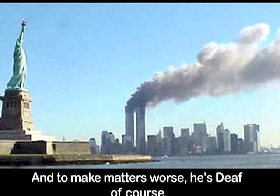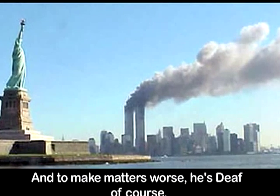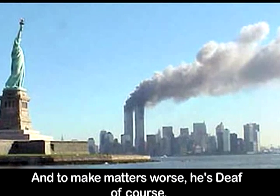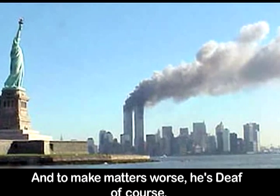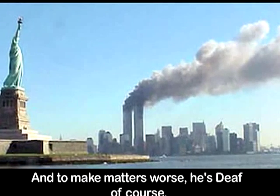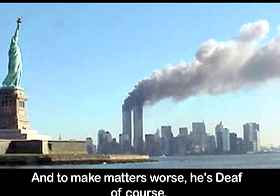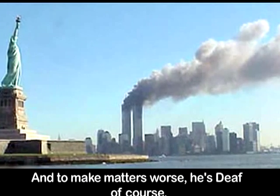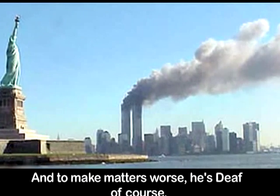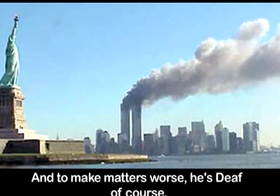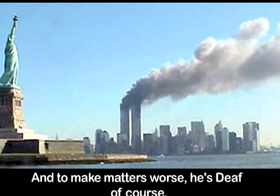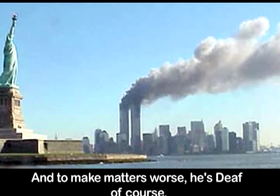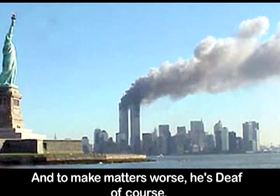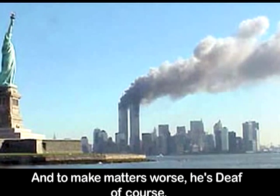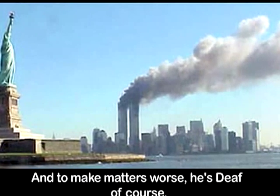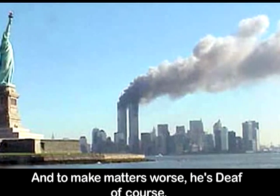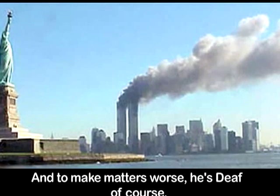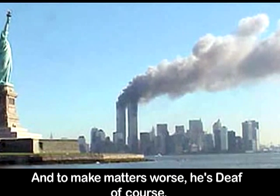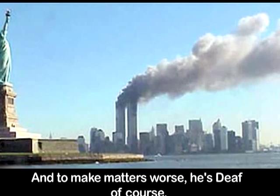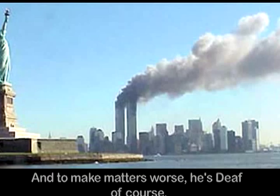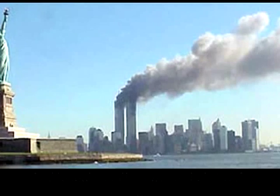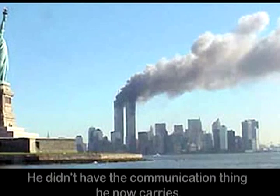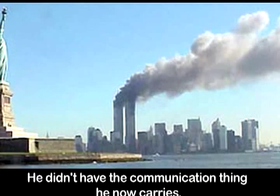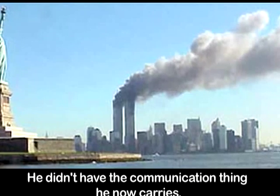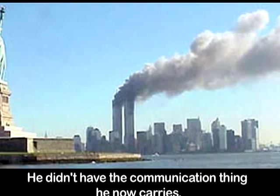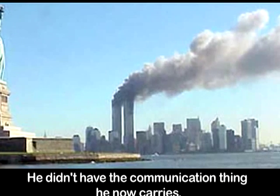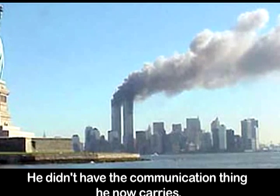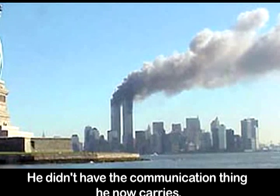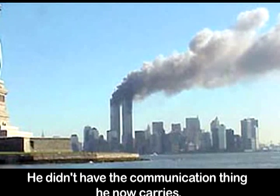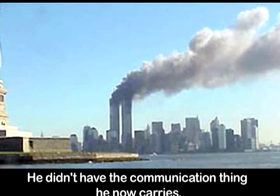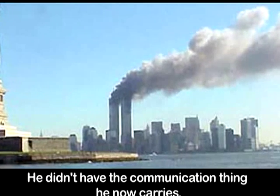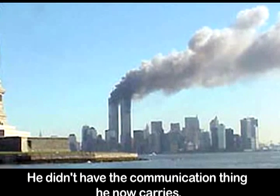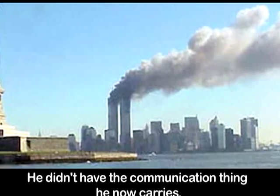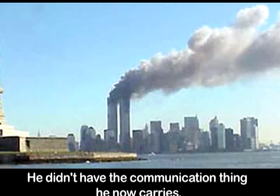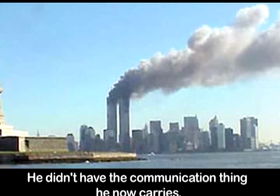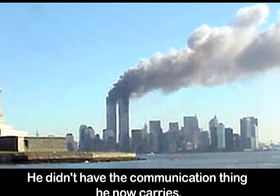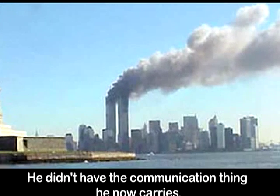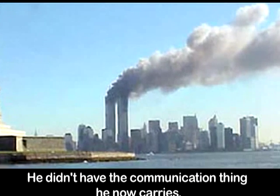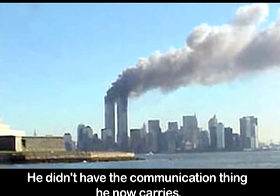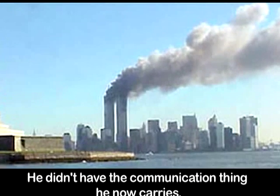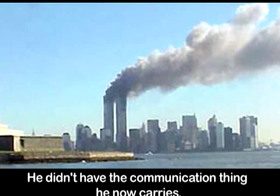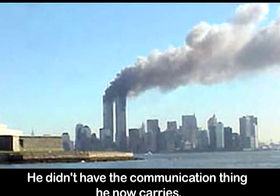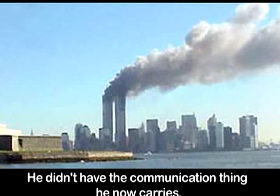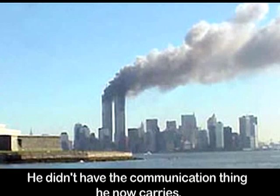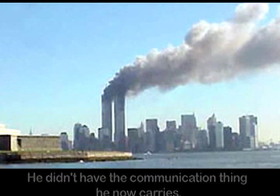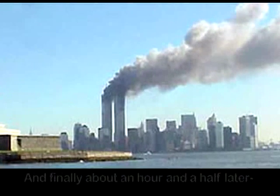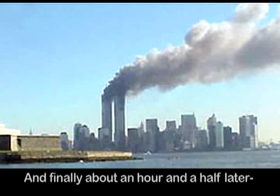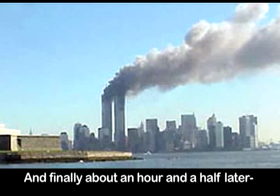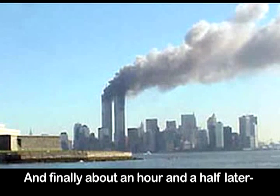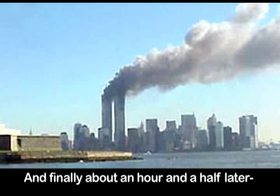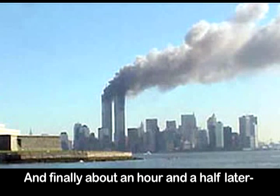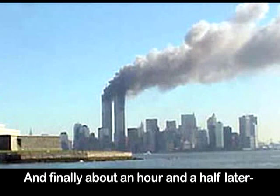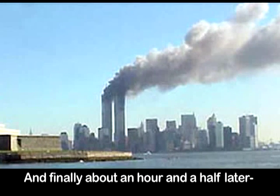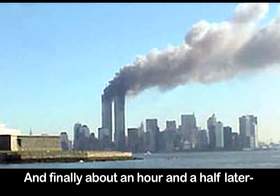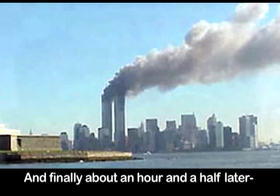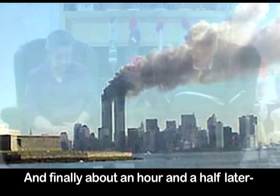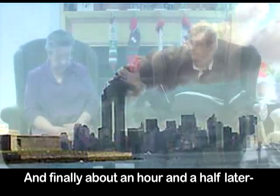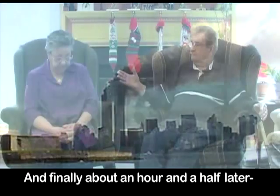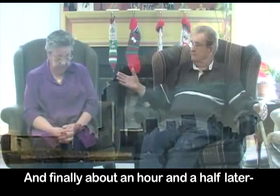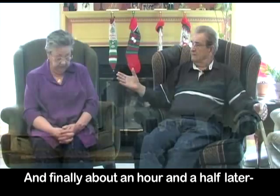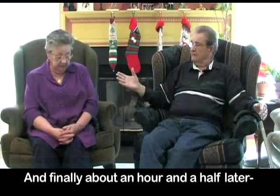it matters worse, he's deaf, of course. He didn't have the communication thing that he now carries. And finally, about an hour and a